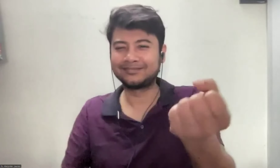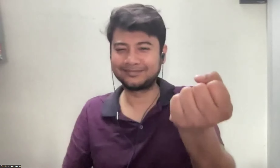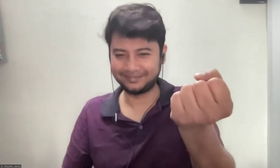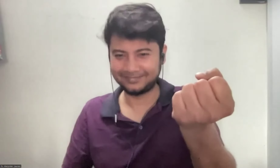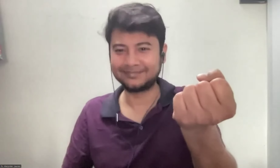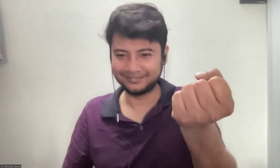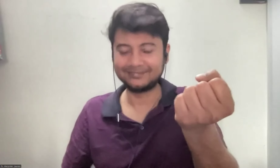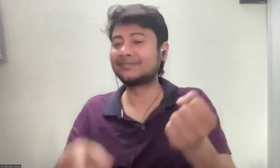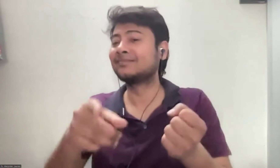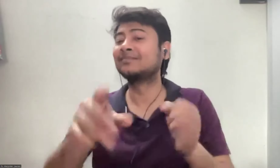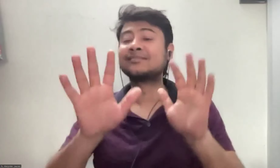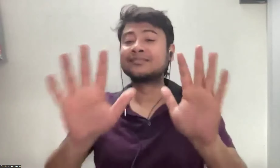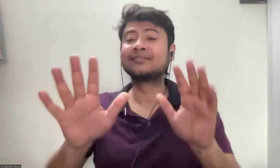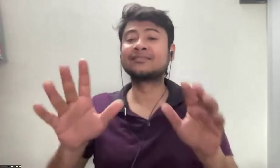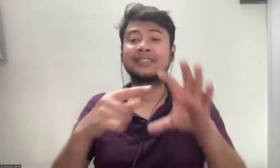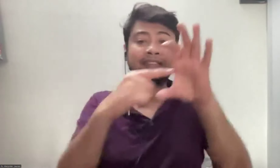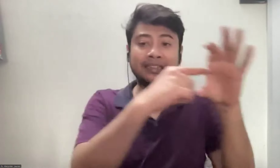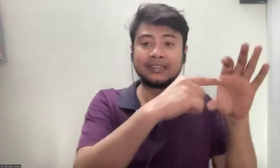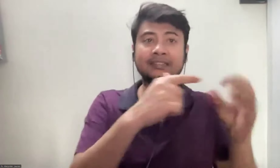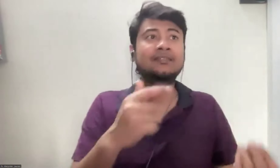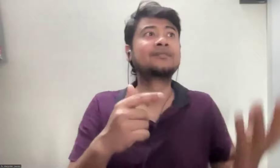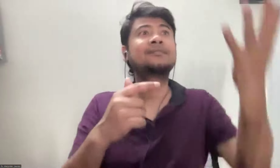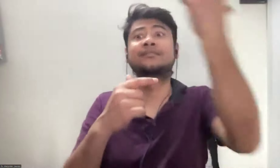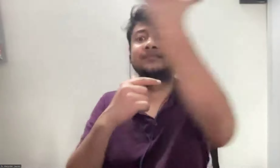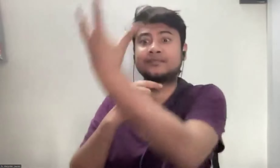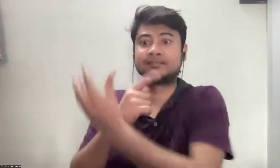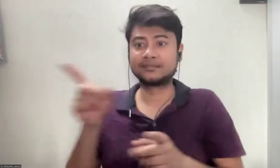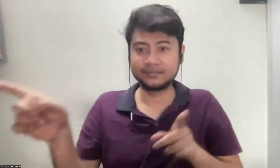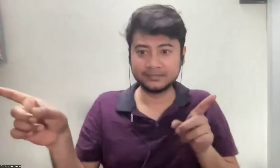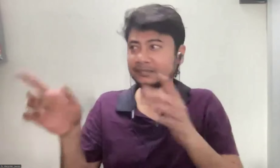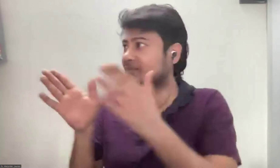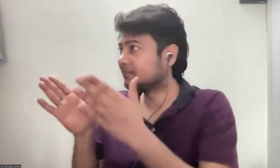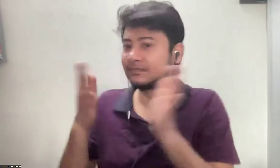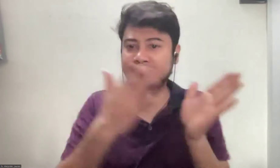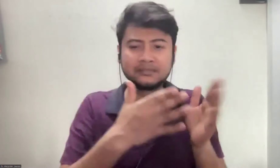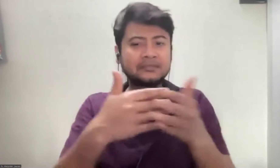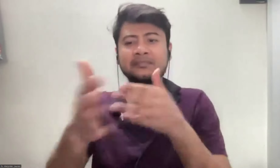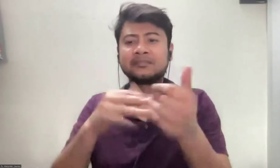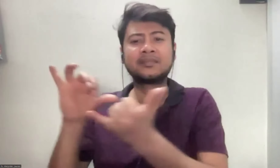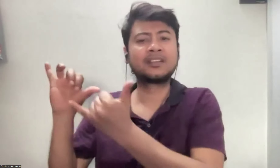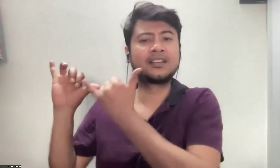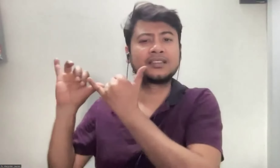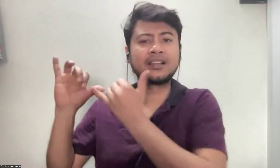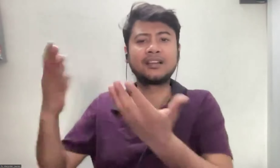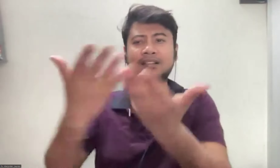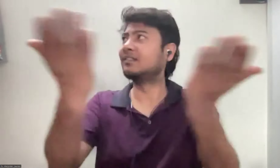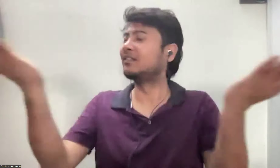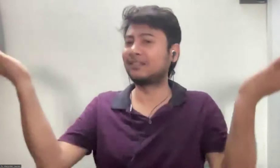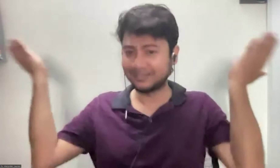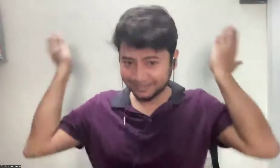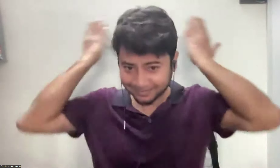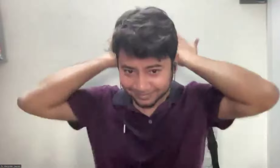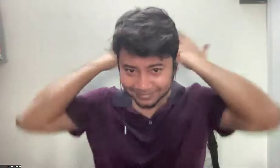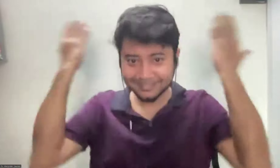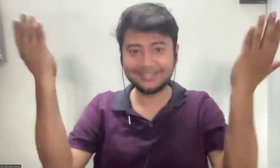Krishna. Everything is auspicious. Don't worry about direction. If you start doing it, because apartments are not